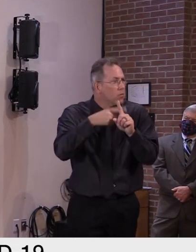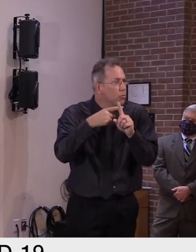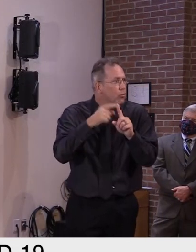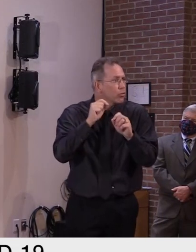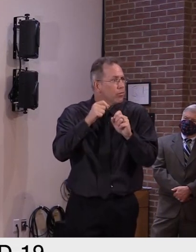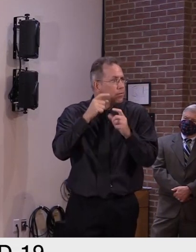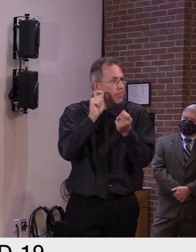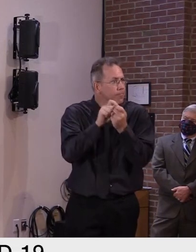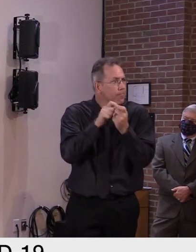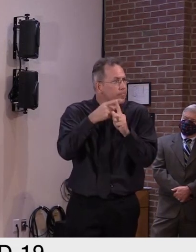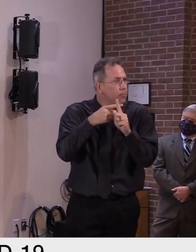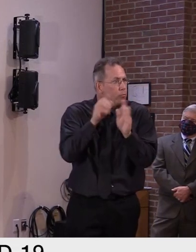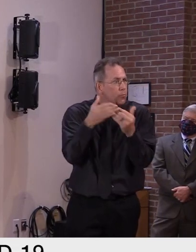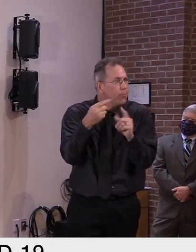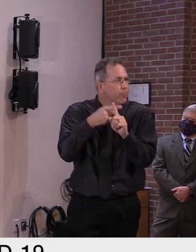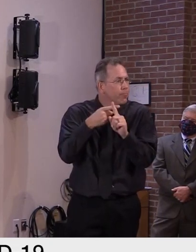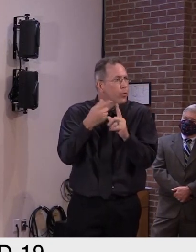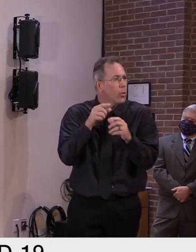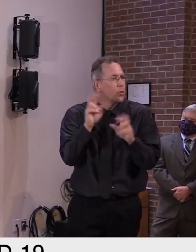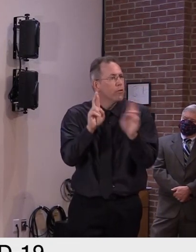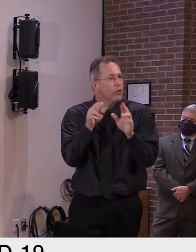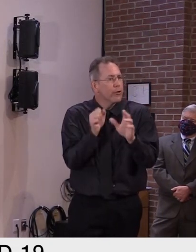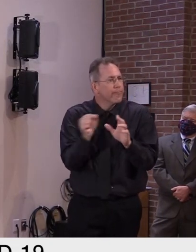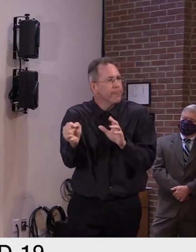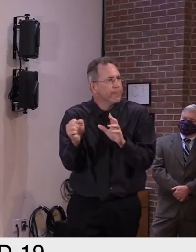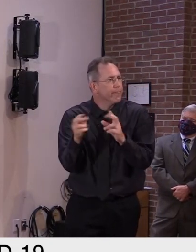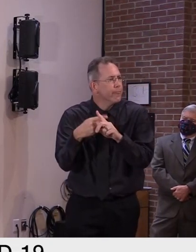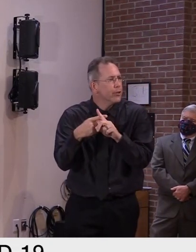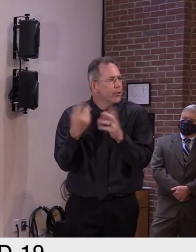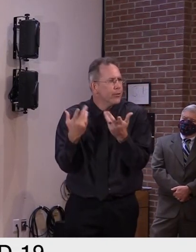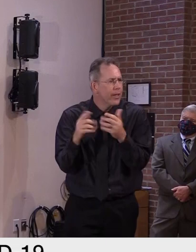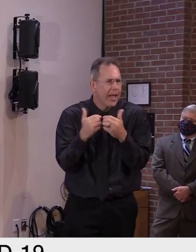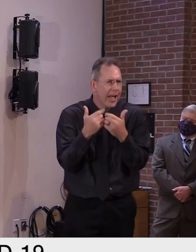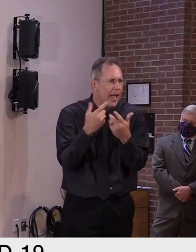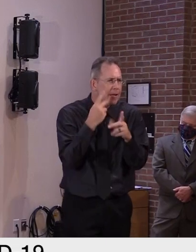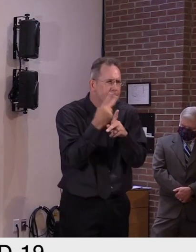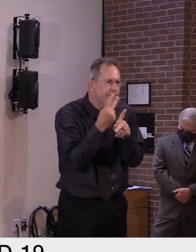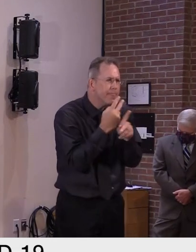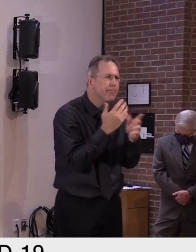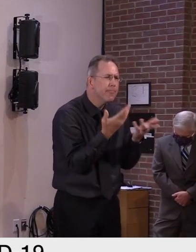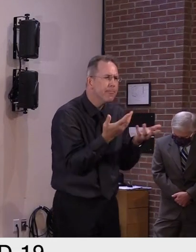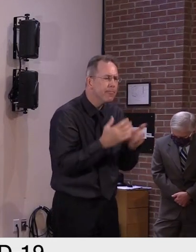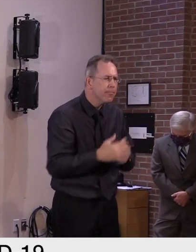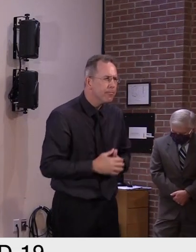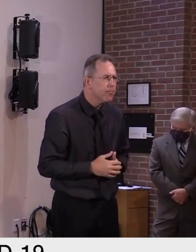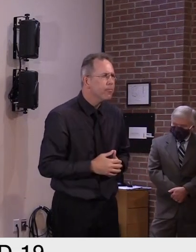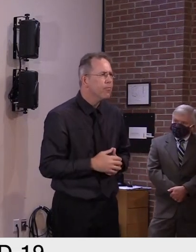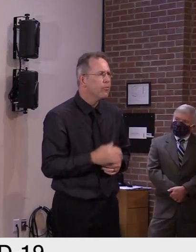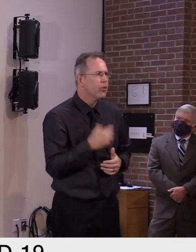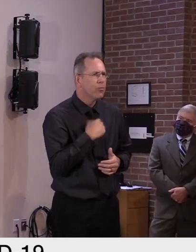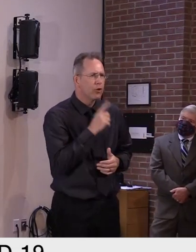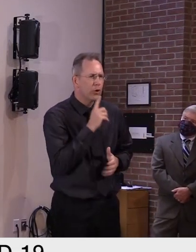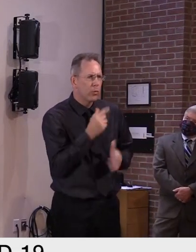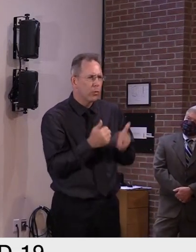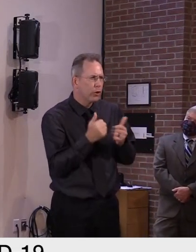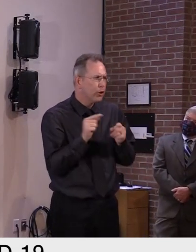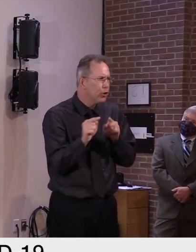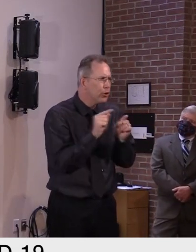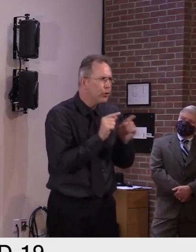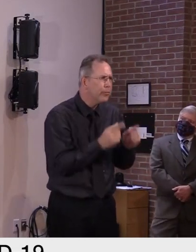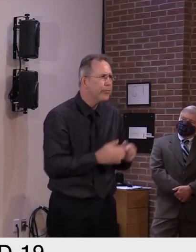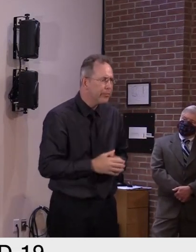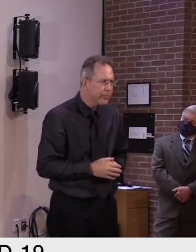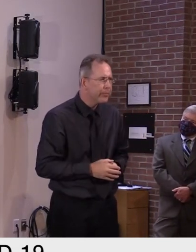the population and distribute it in an equitable fashion. There's also a tremendous amount of a communication